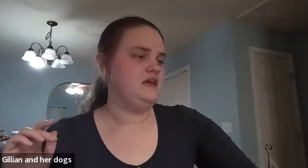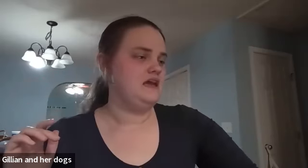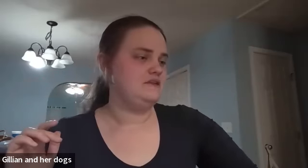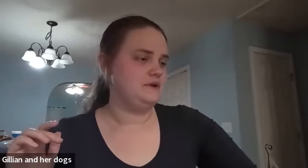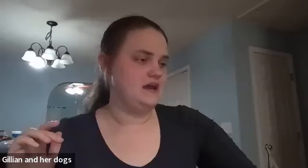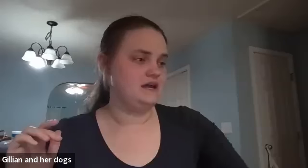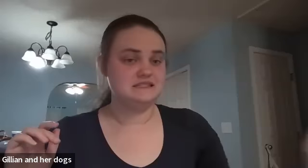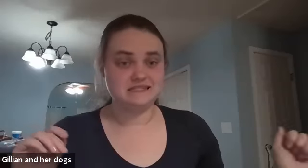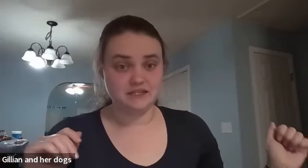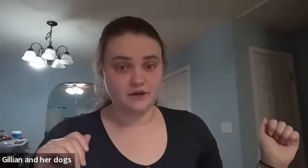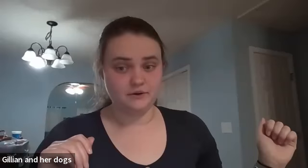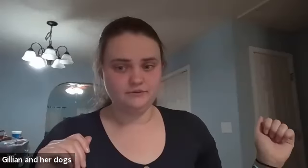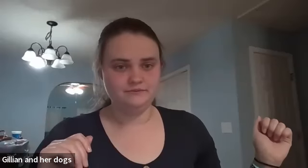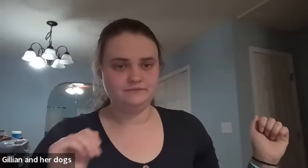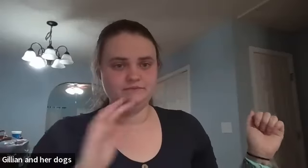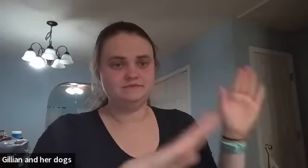And then we had slow.